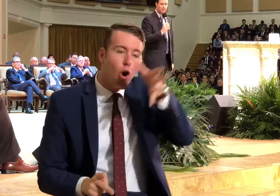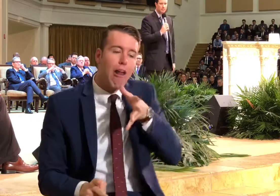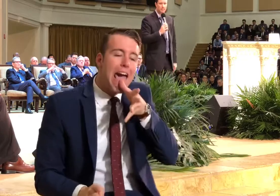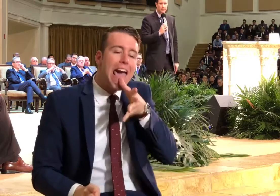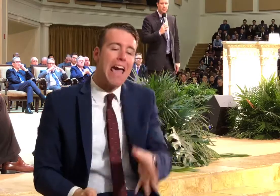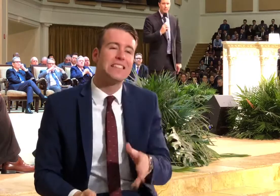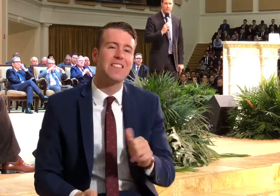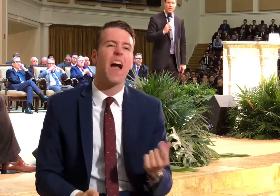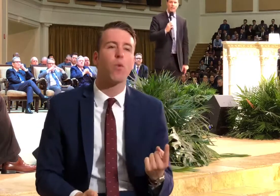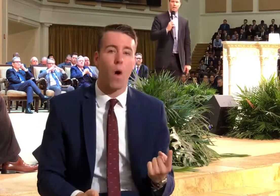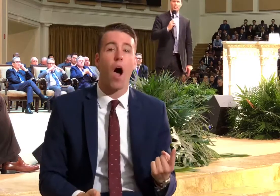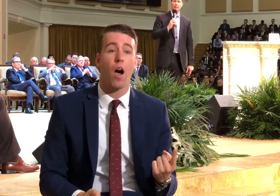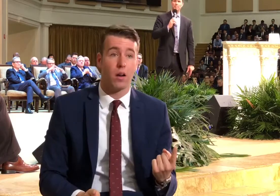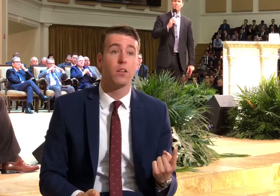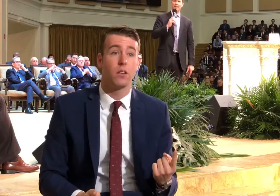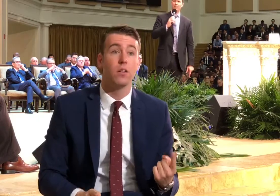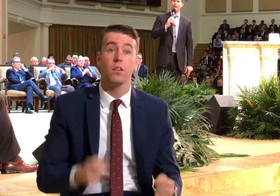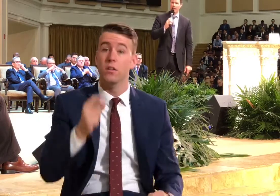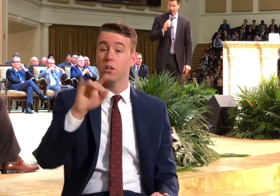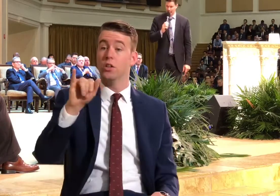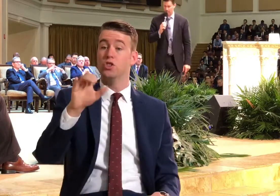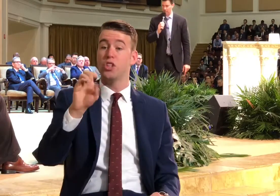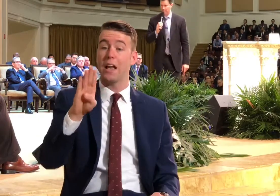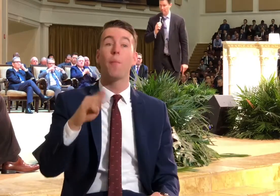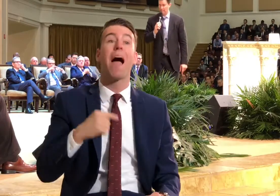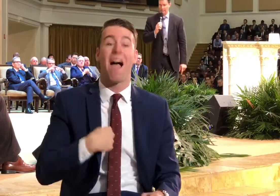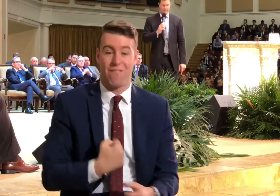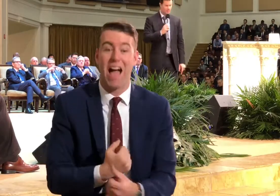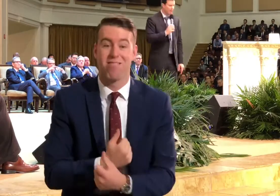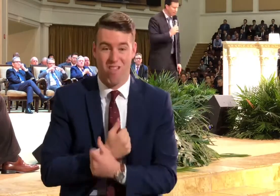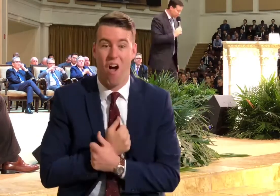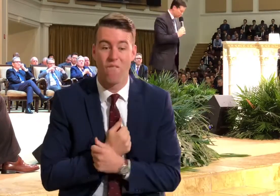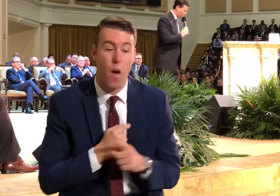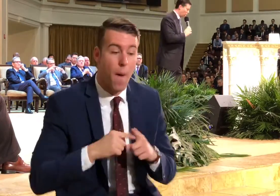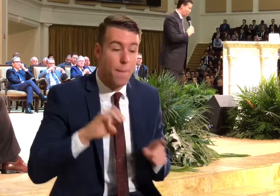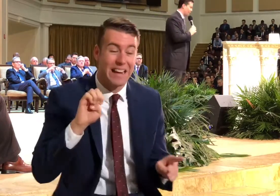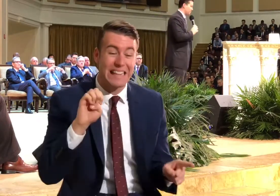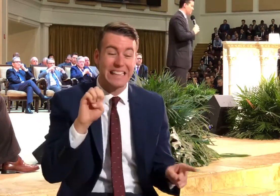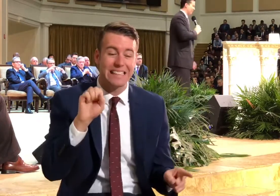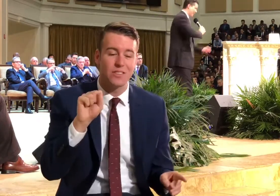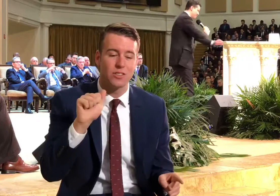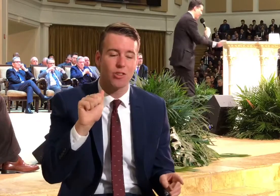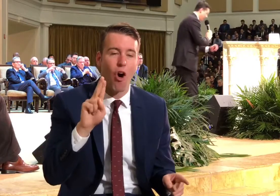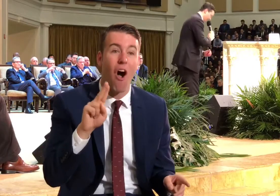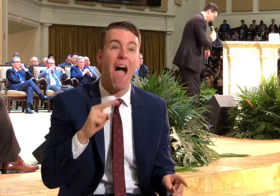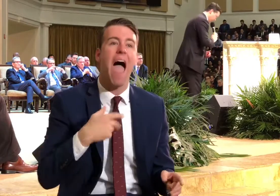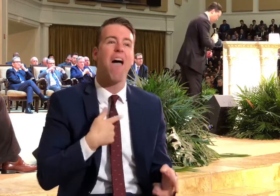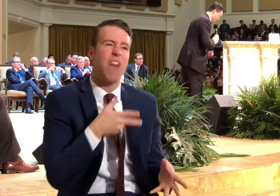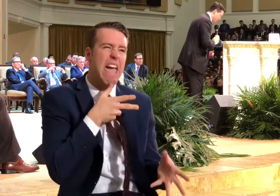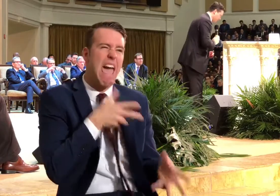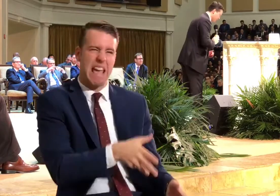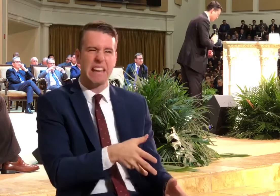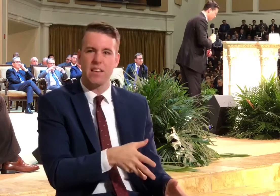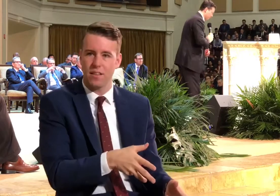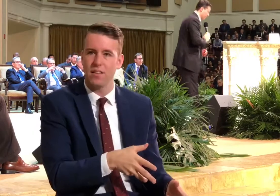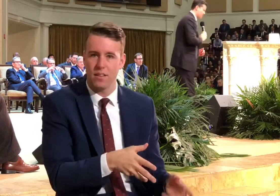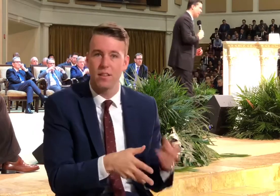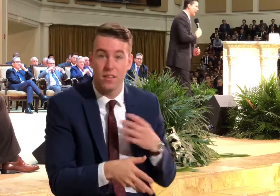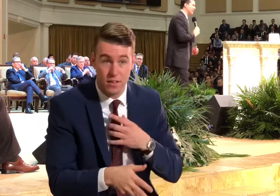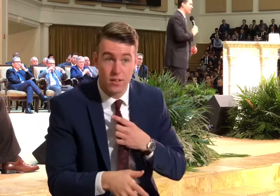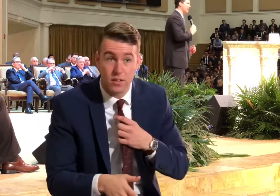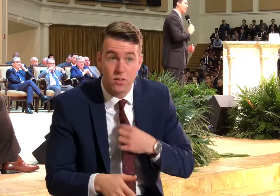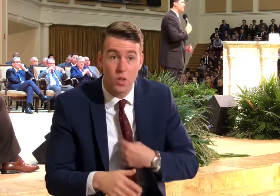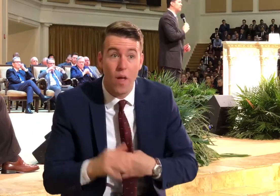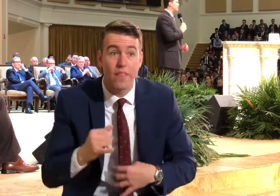other. Jacob have I loved, but Esau have I hated. There's